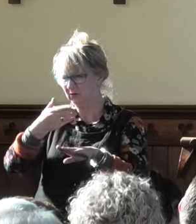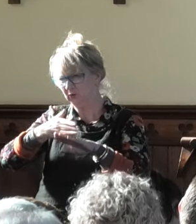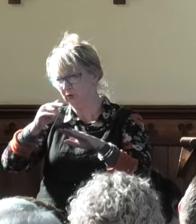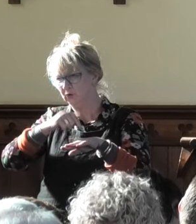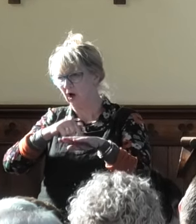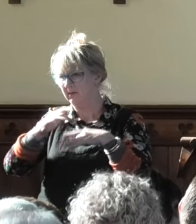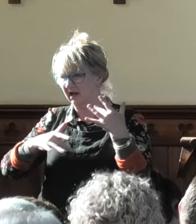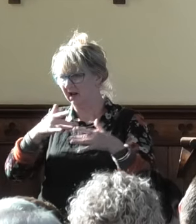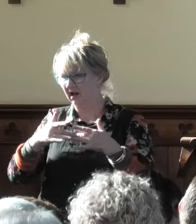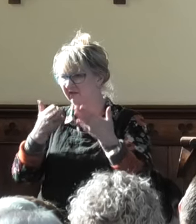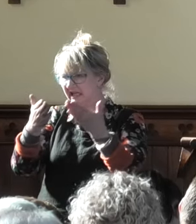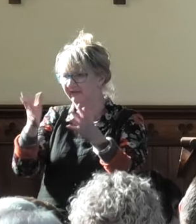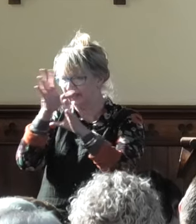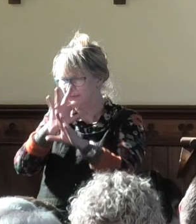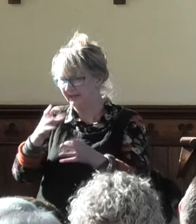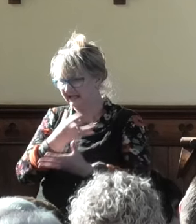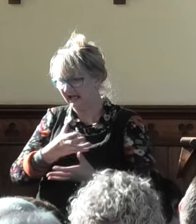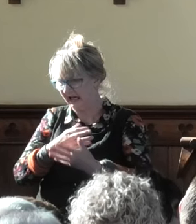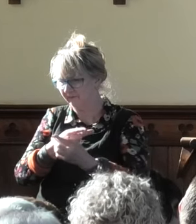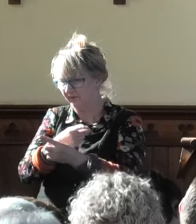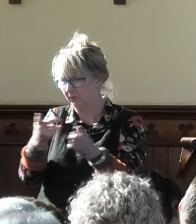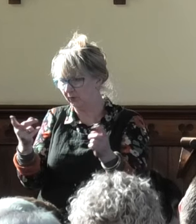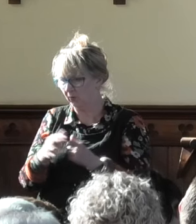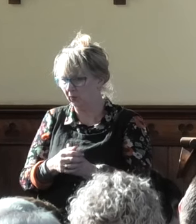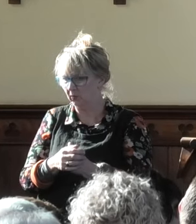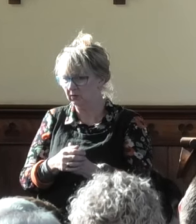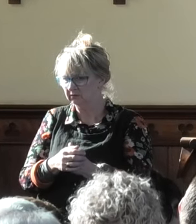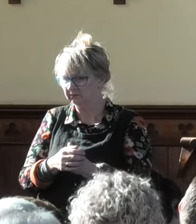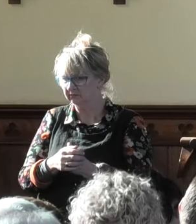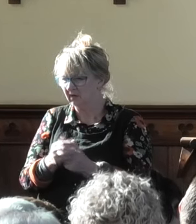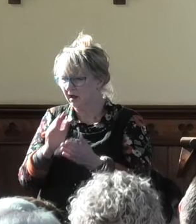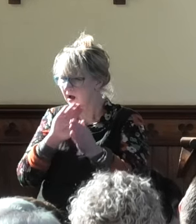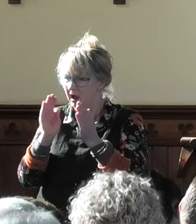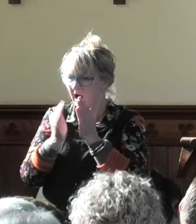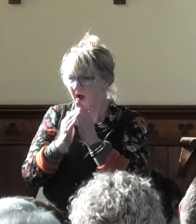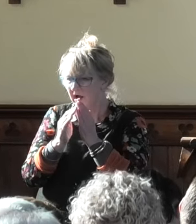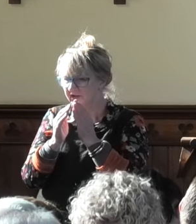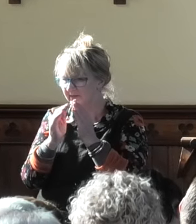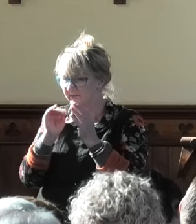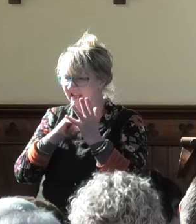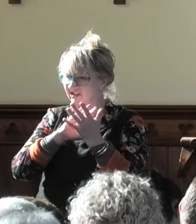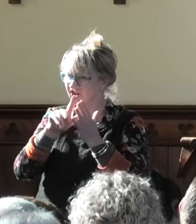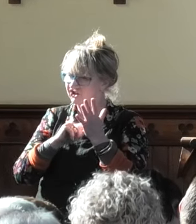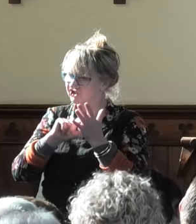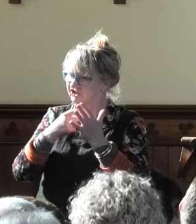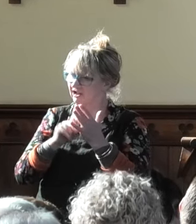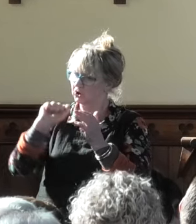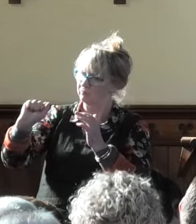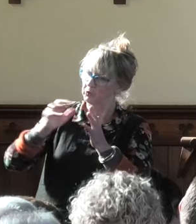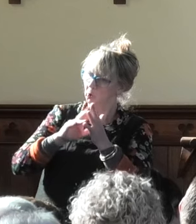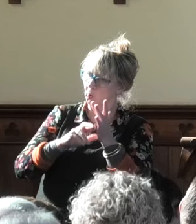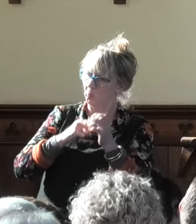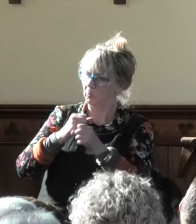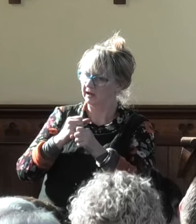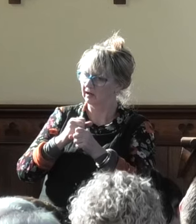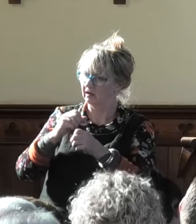to them your peace and comfort, we ask. Hide them in the shelter of your wing and help them to rest in the shadow of